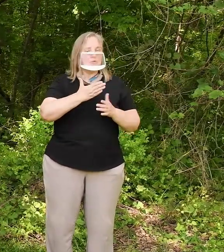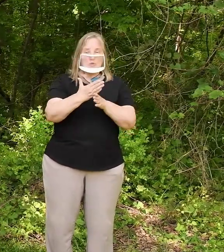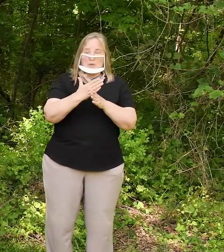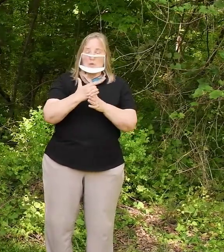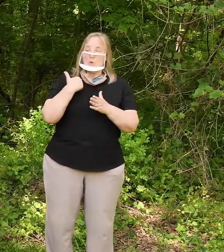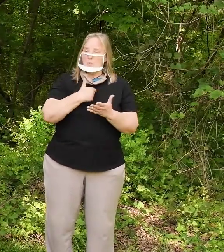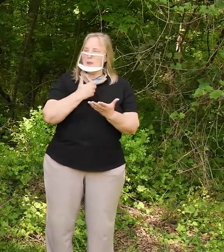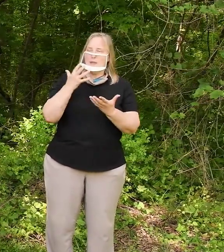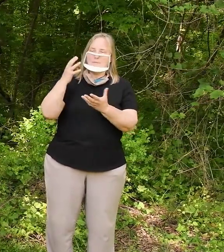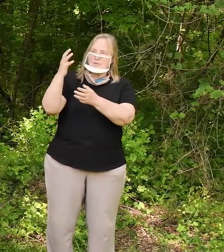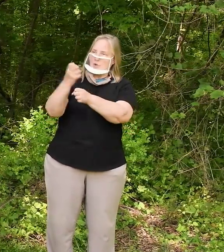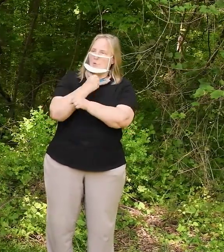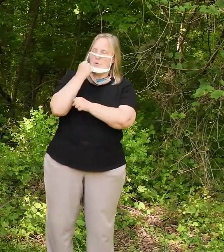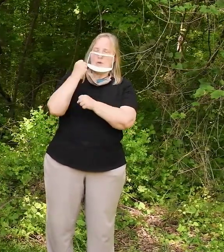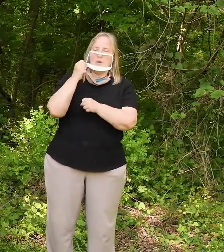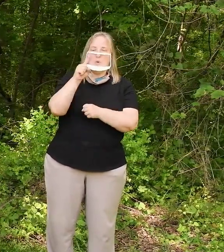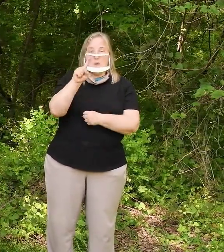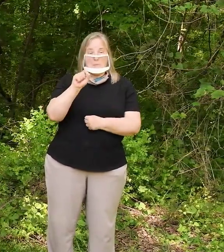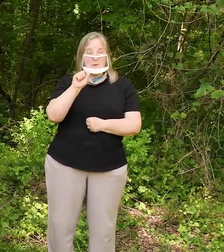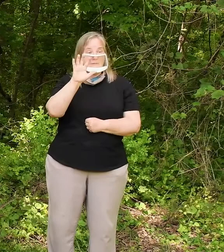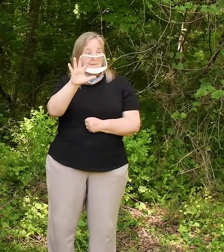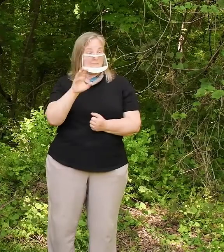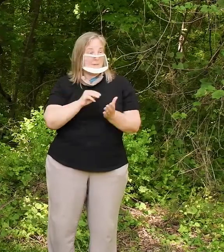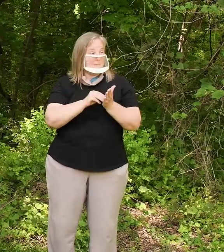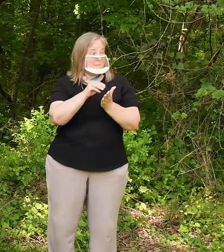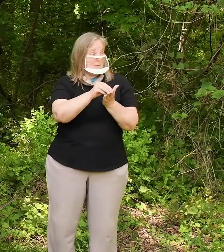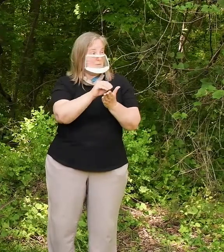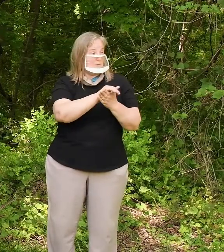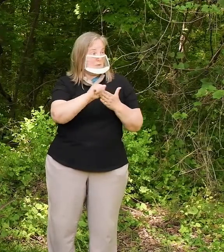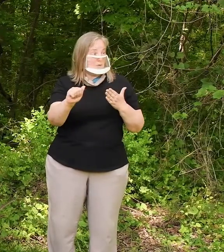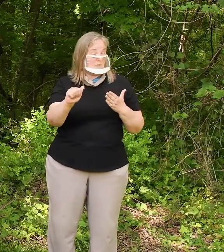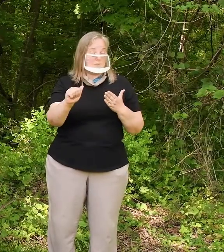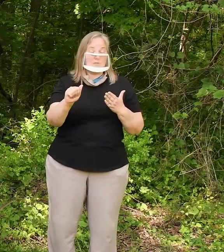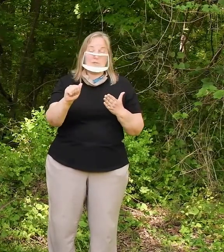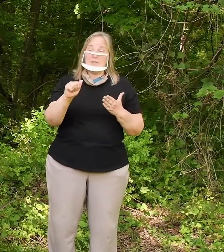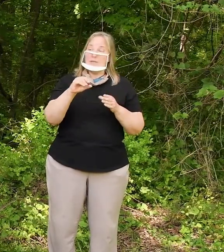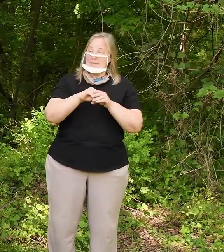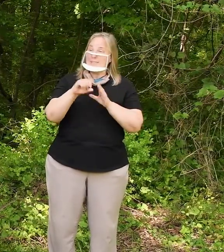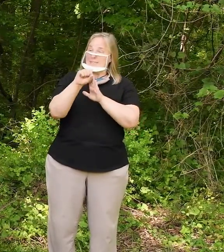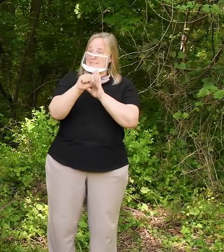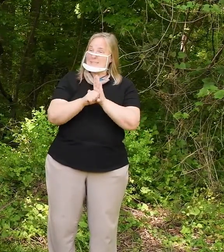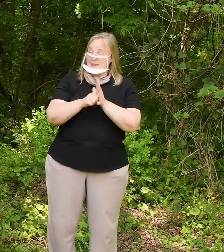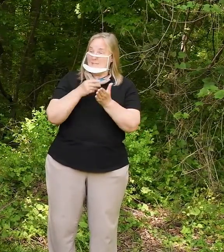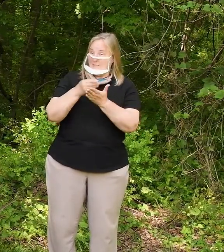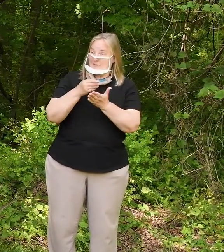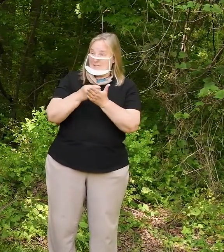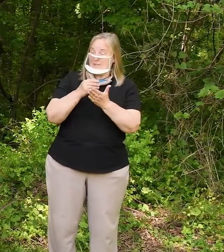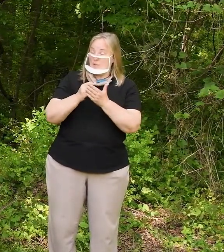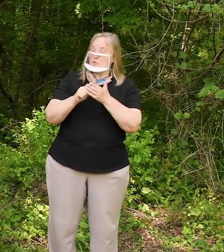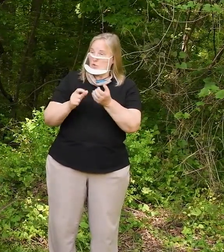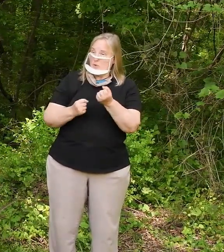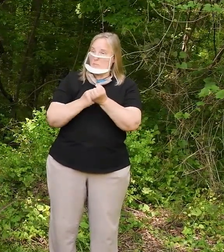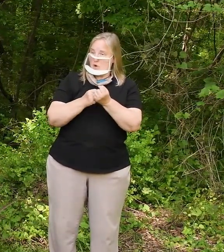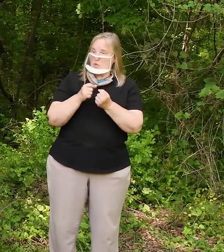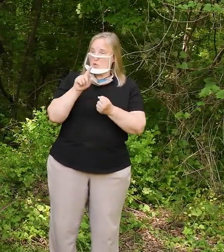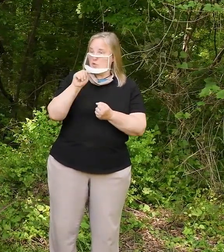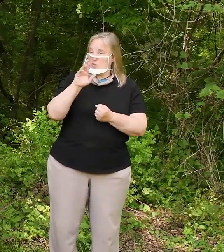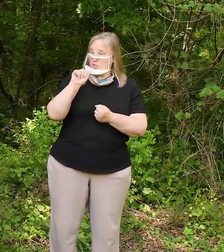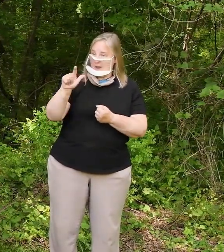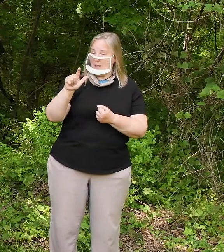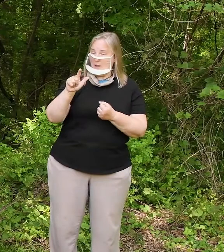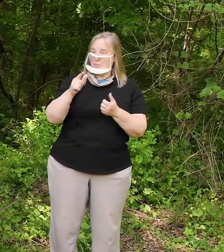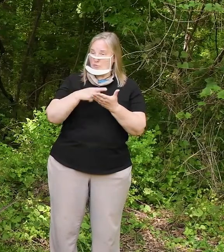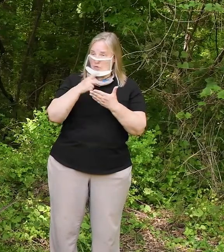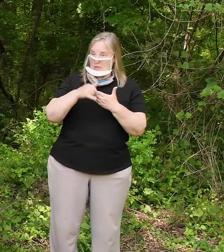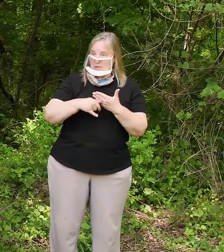have secured $1.5 million in state funding to support trail projects here in